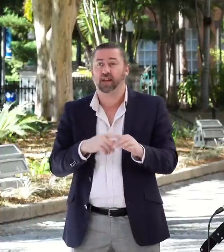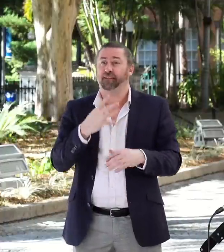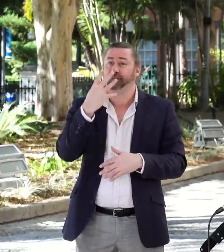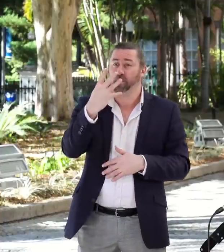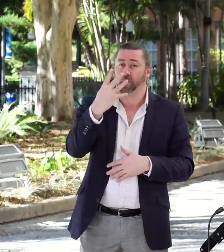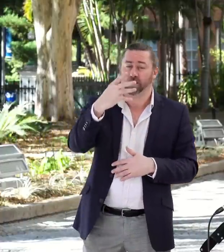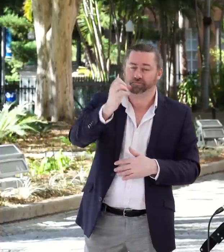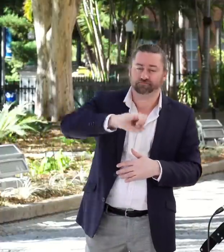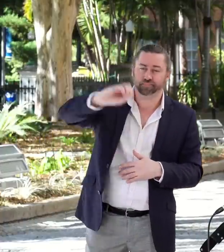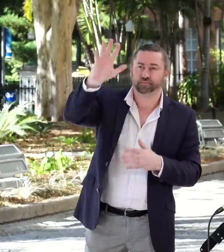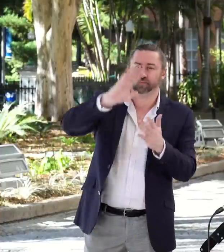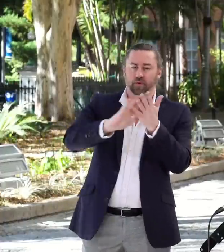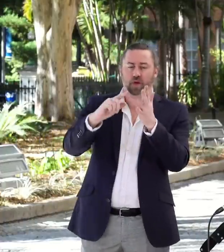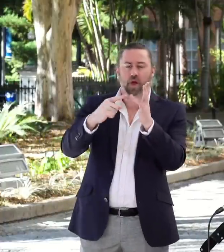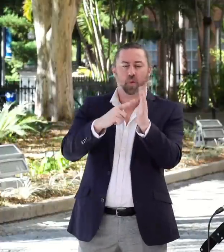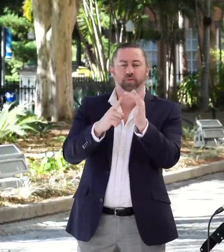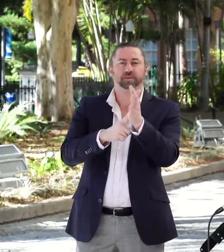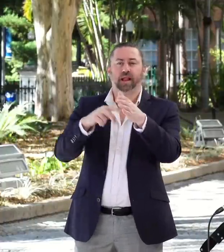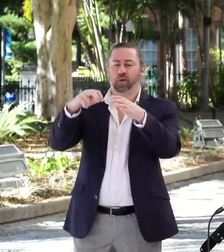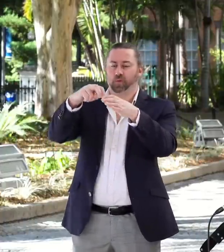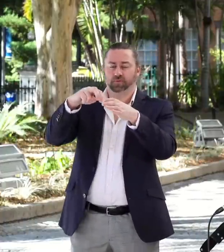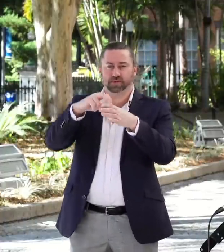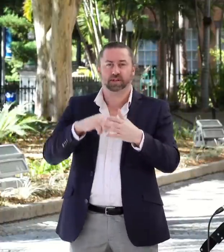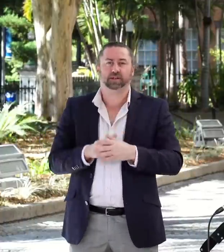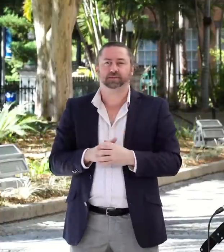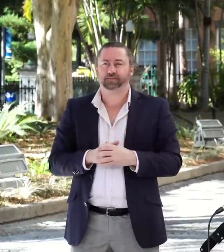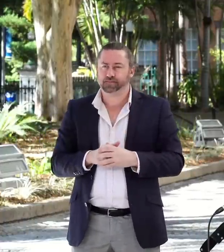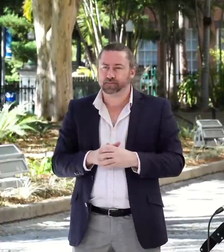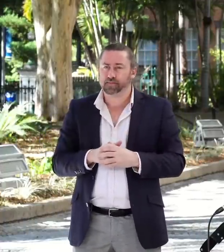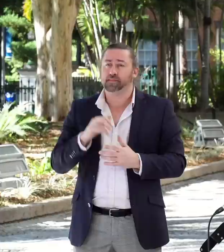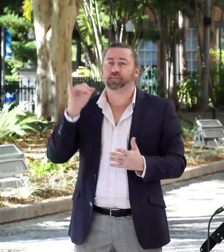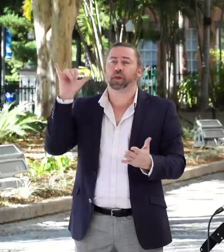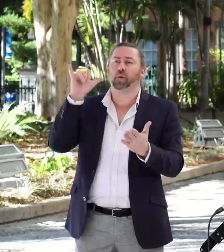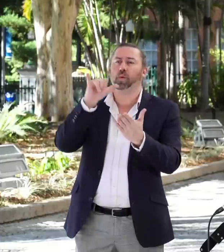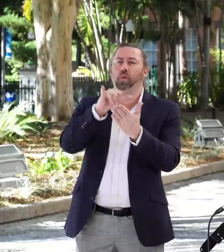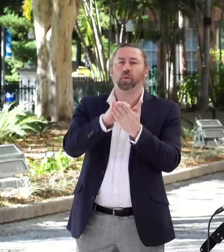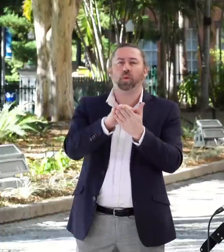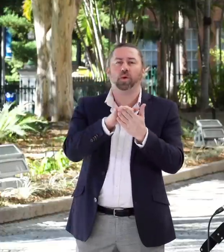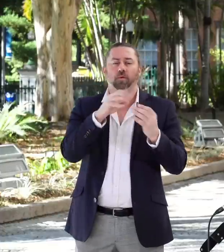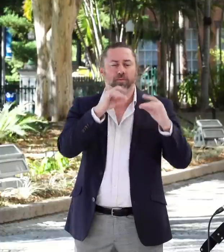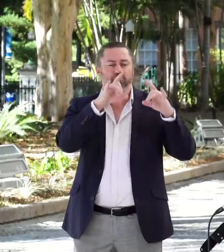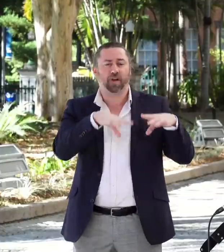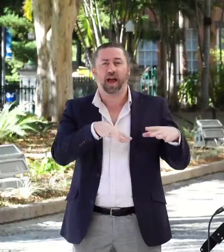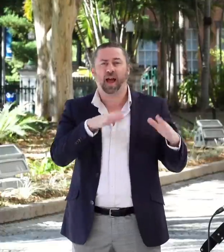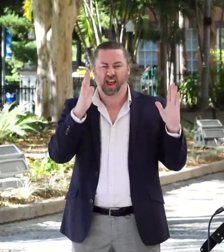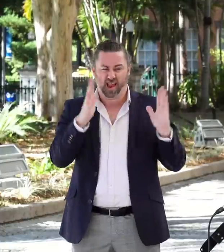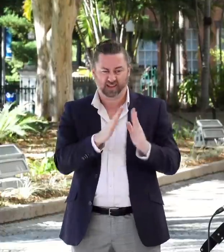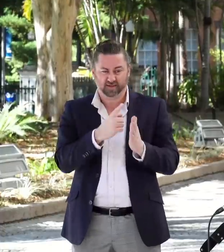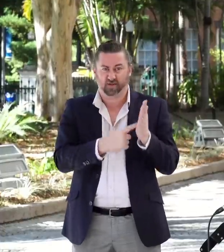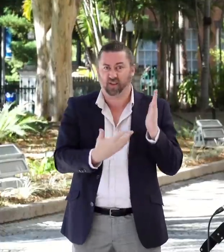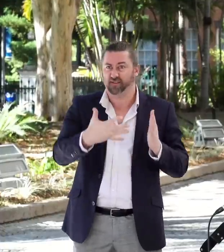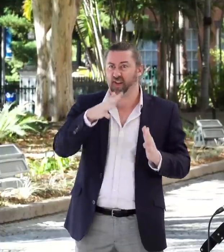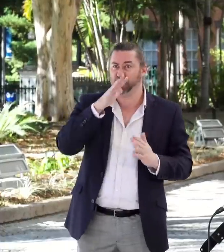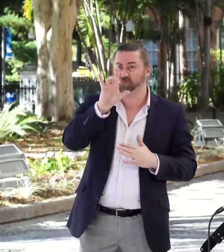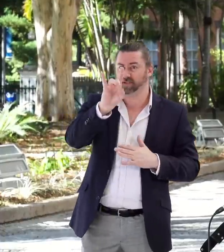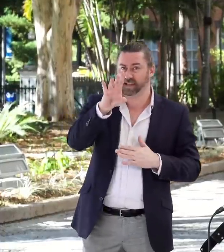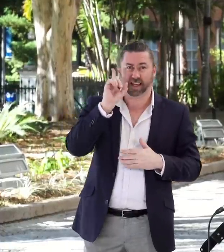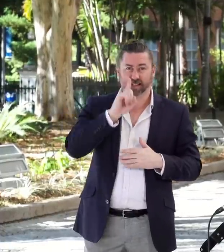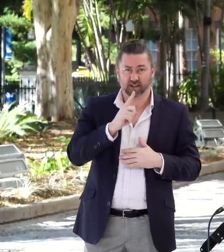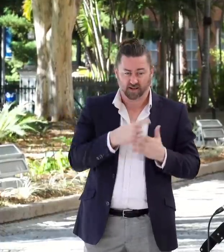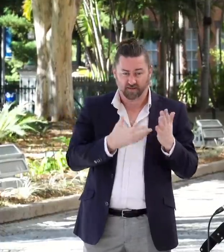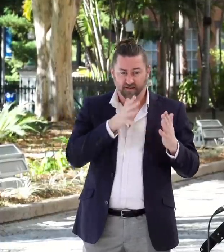placed into hotel quarantine. The numbers arriving at our domestic air borders have dropped away, so 510 persons processed